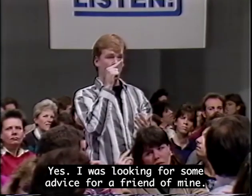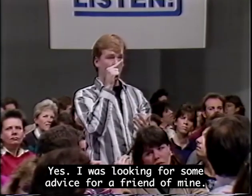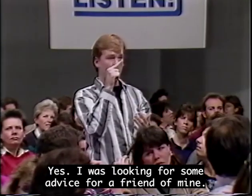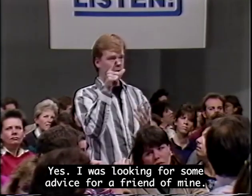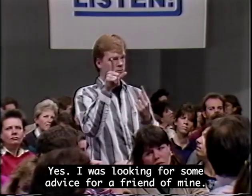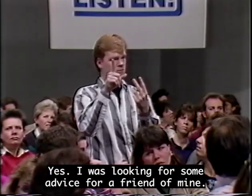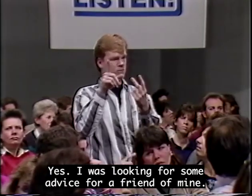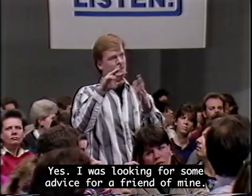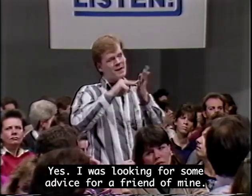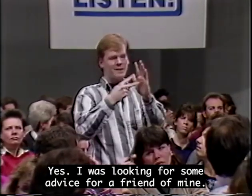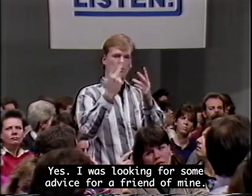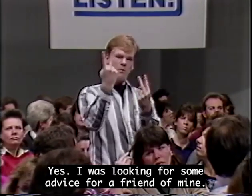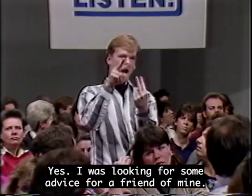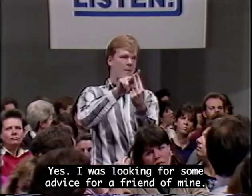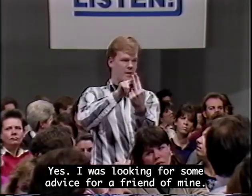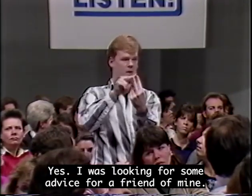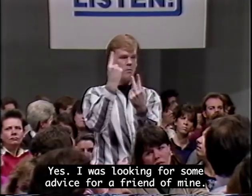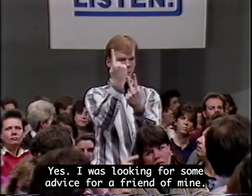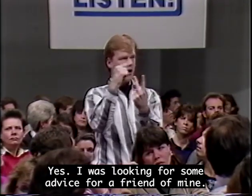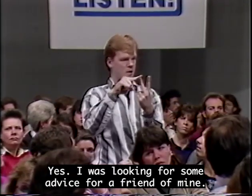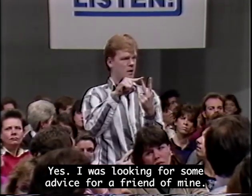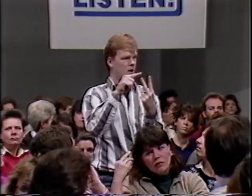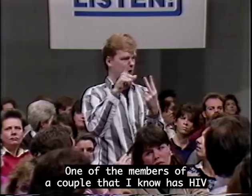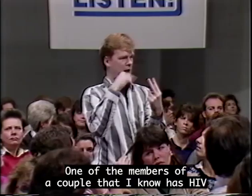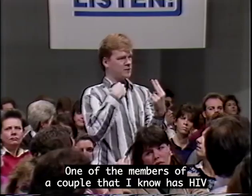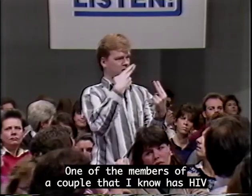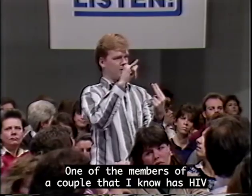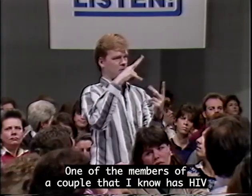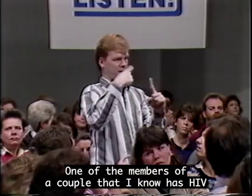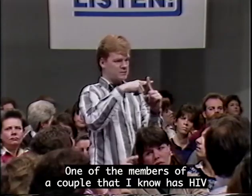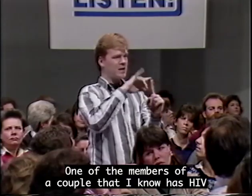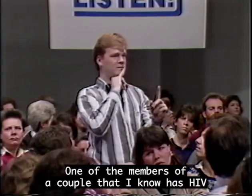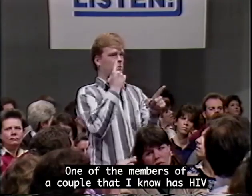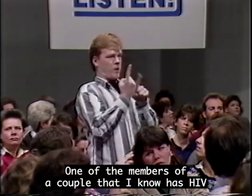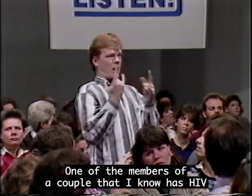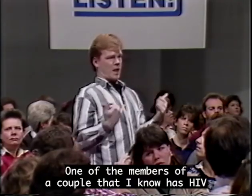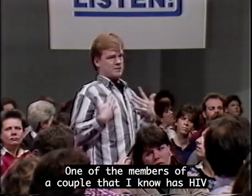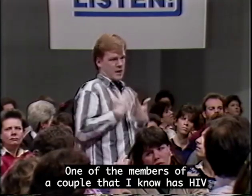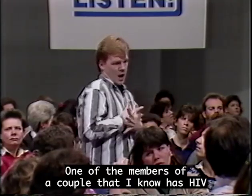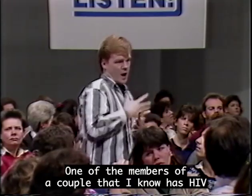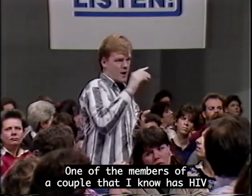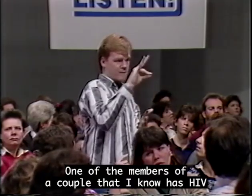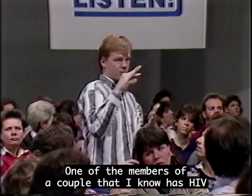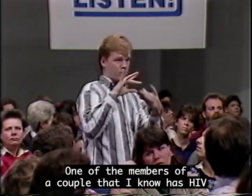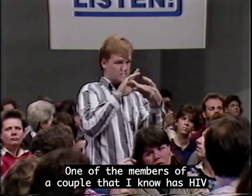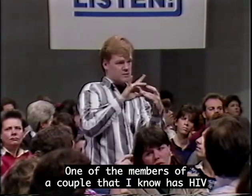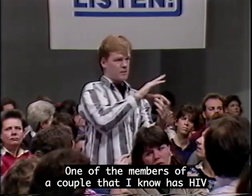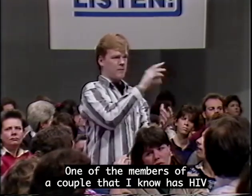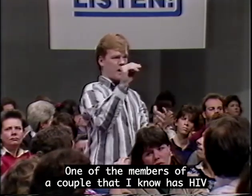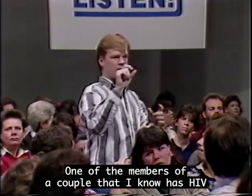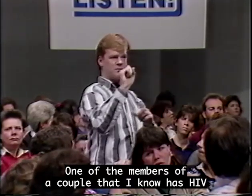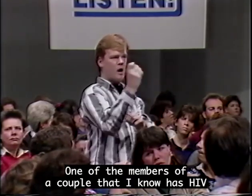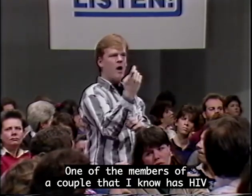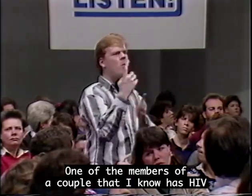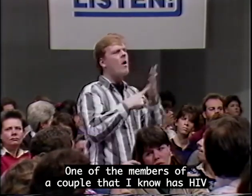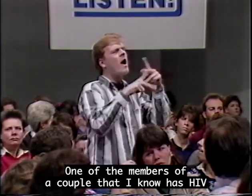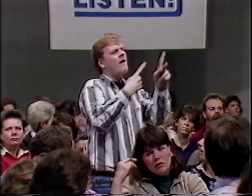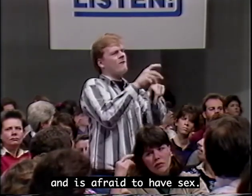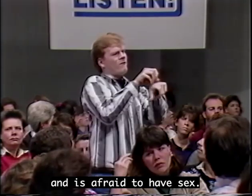advice for a friend of mine. One of the members of a couple that I know has HIV and